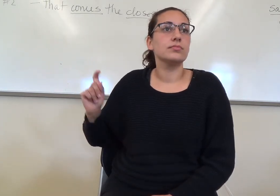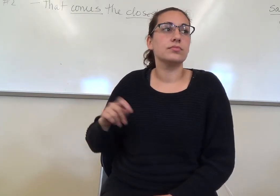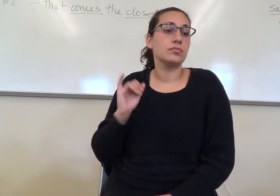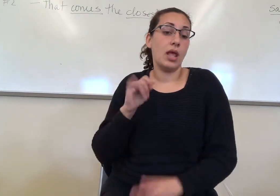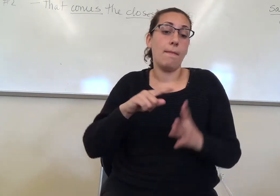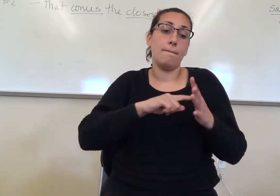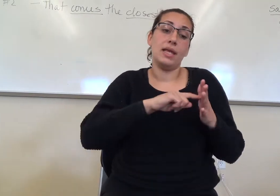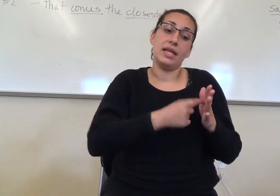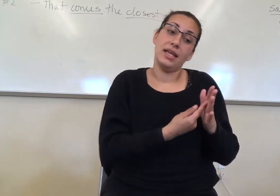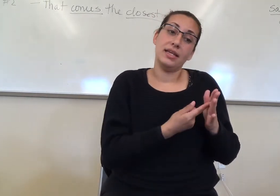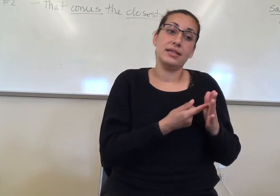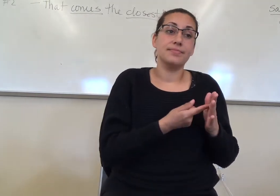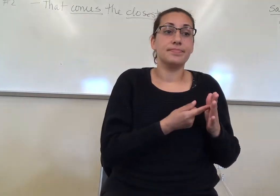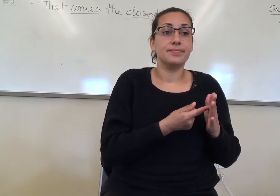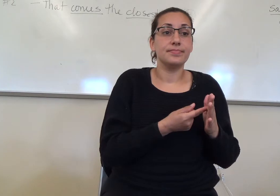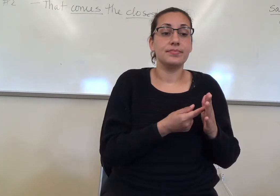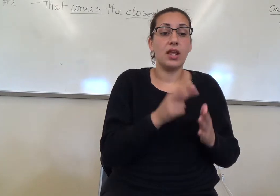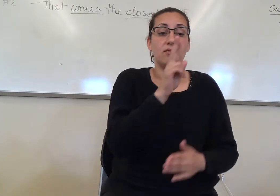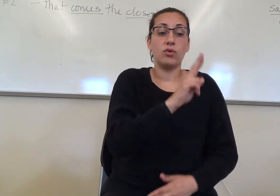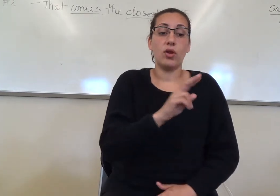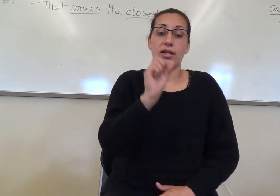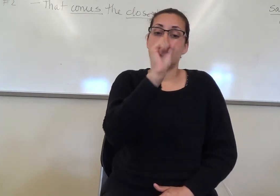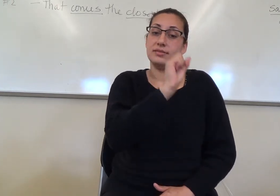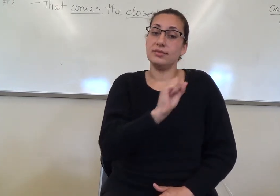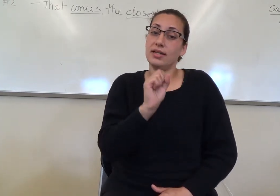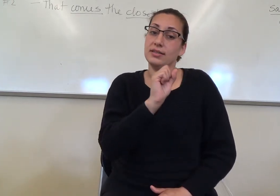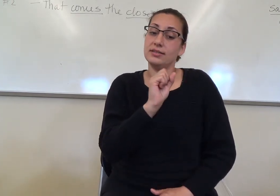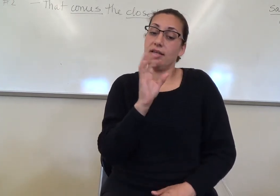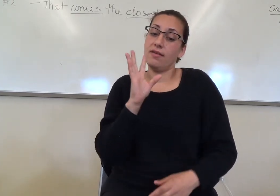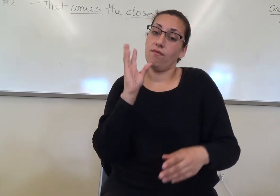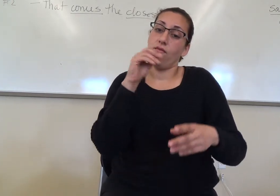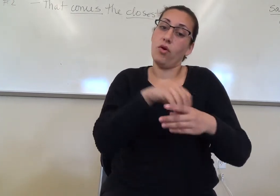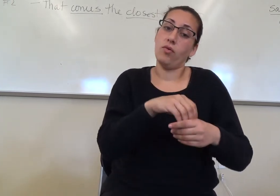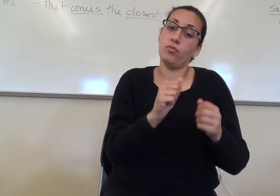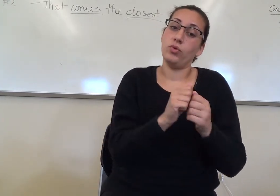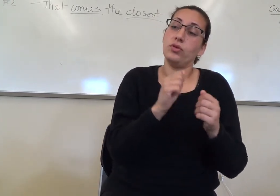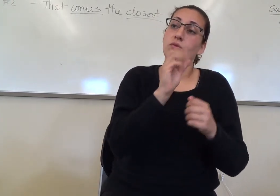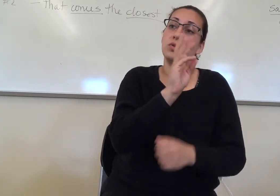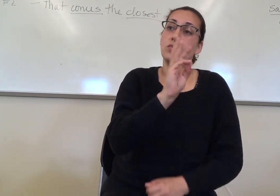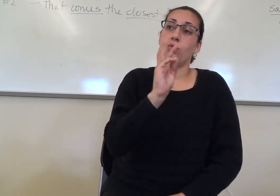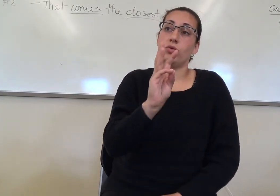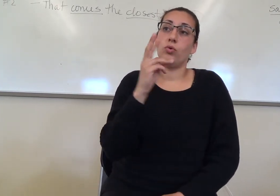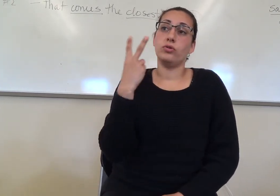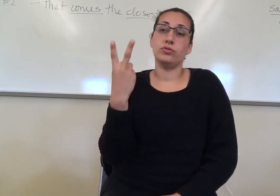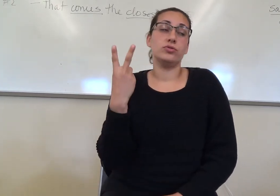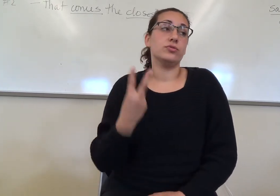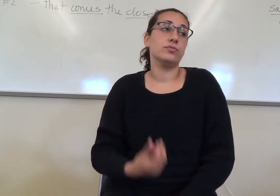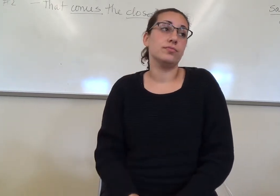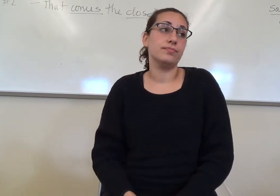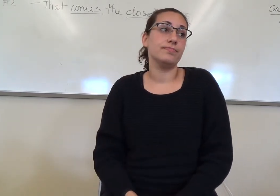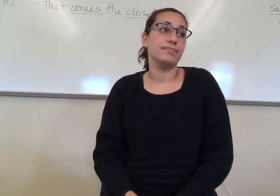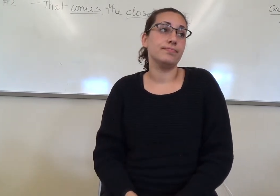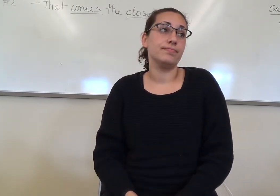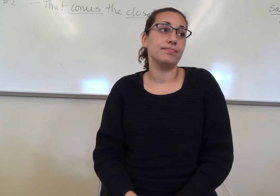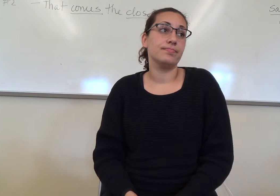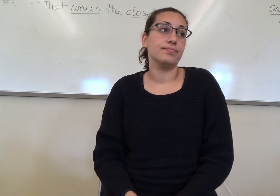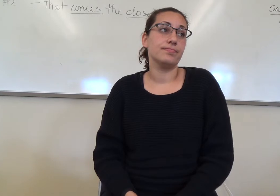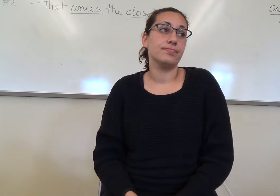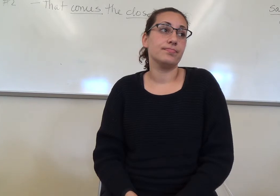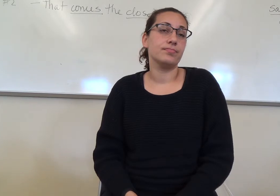beginning of the United States' involvement in World War II. Okay, so some of